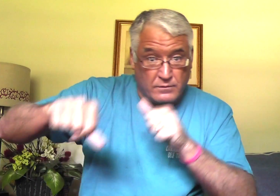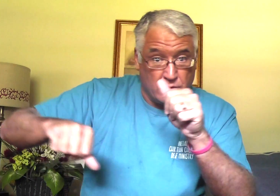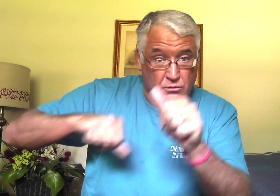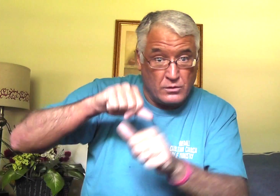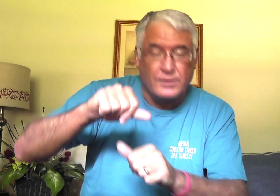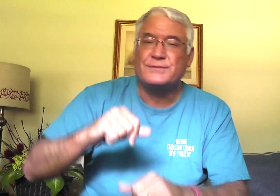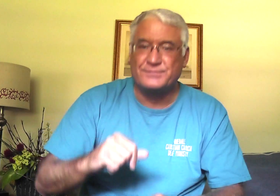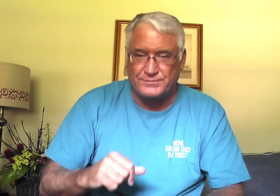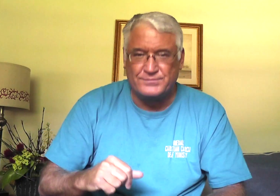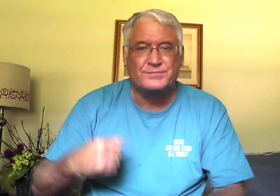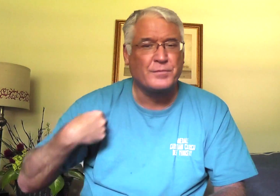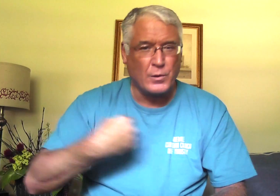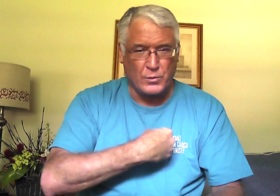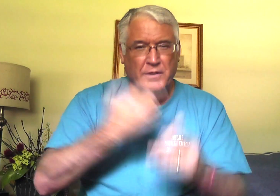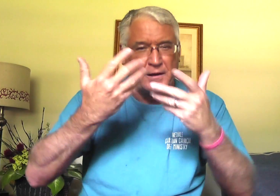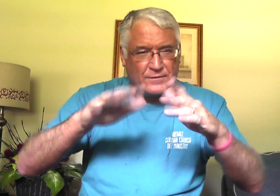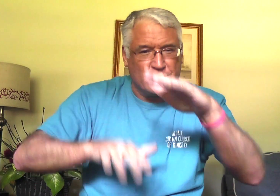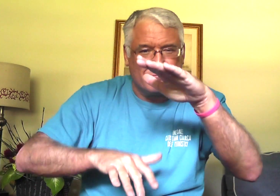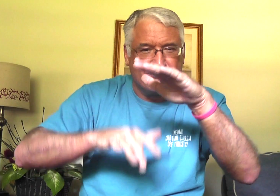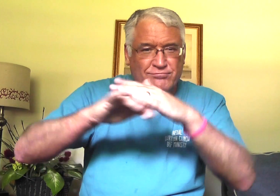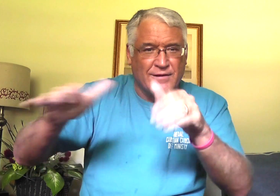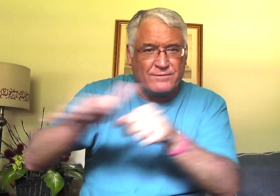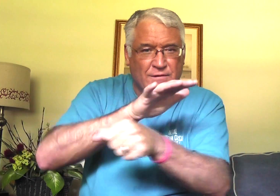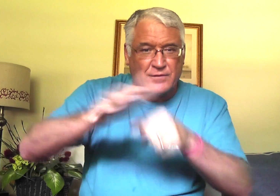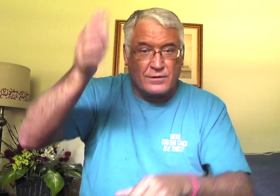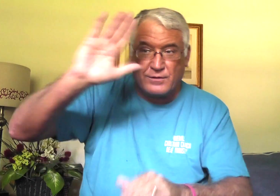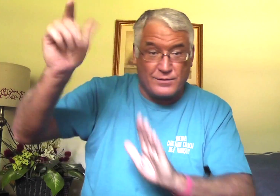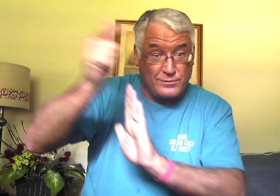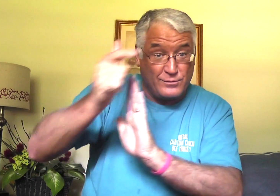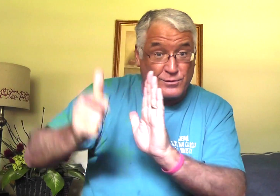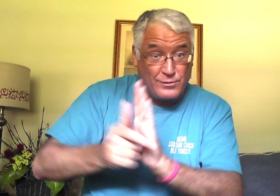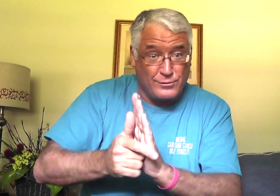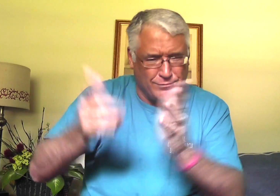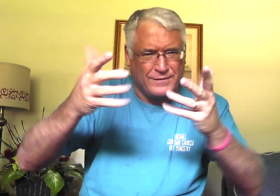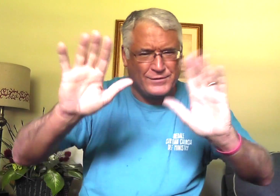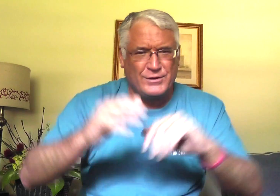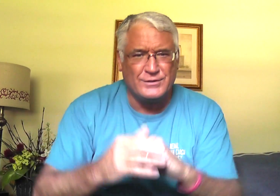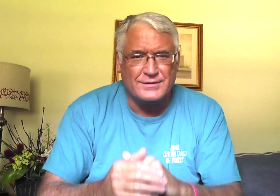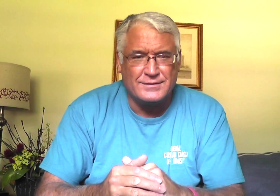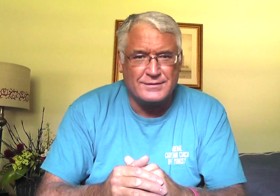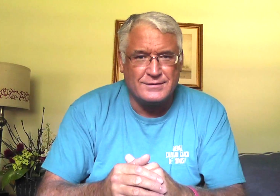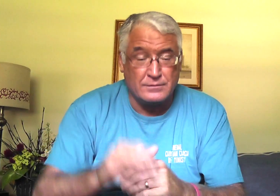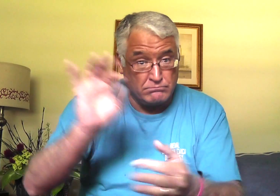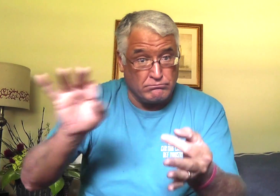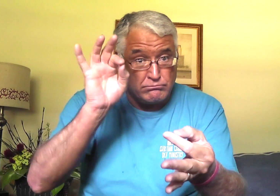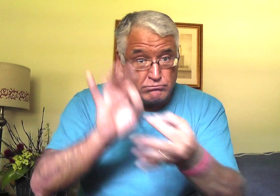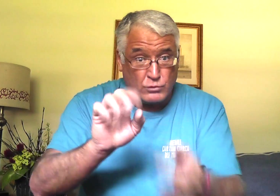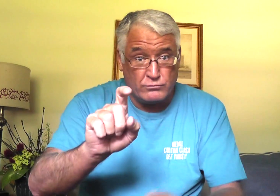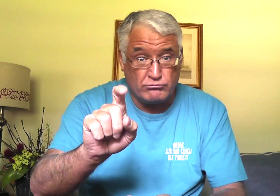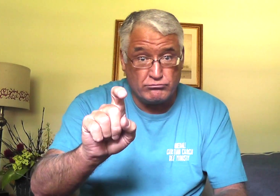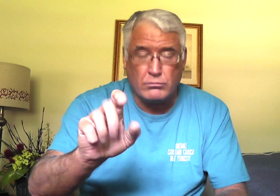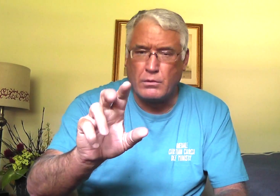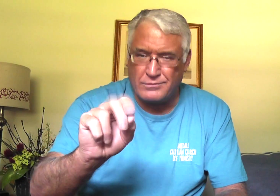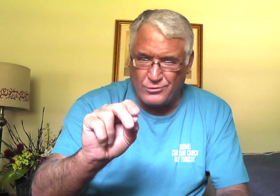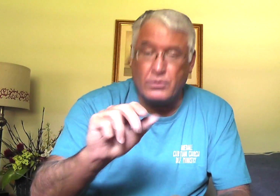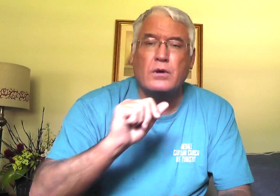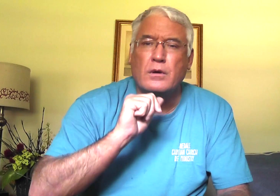We love each other? Yes. And we have fulfilled the law, God's law. Have we done it perfectly?